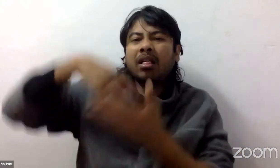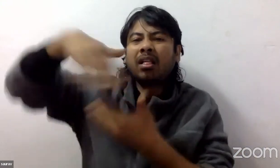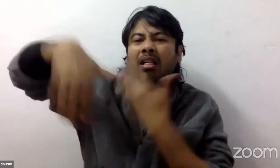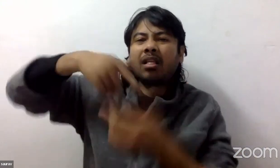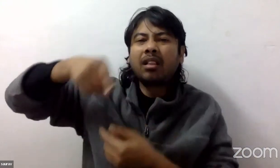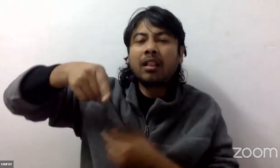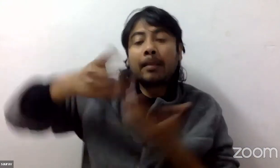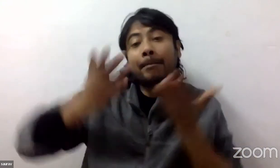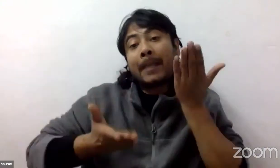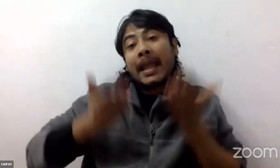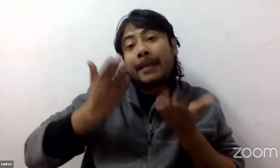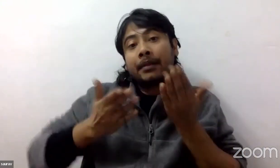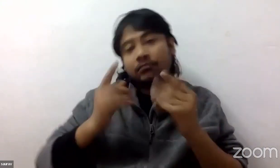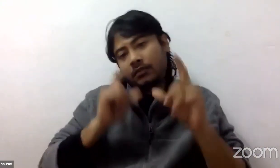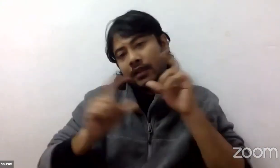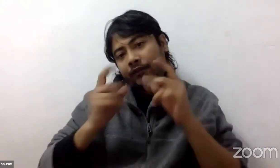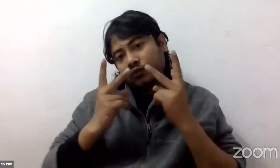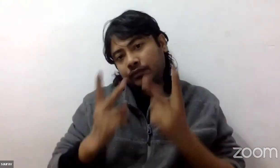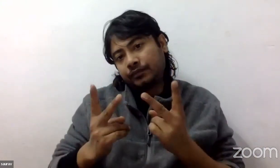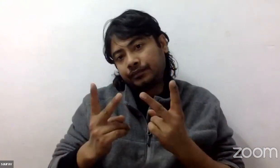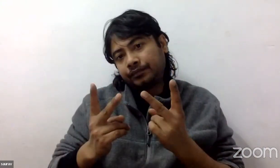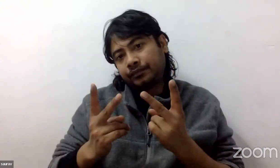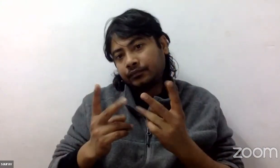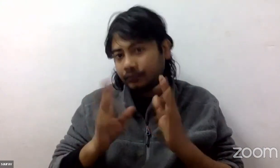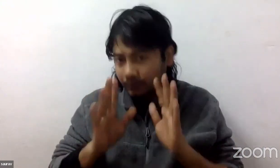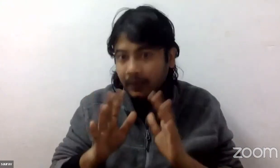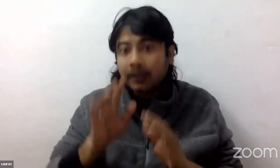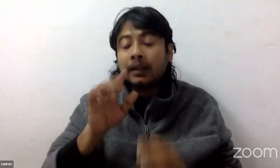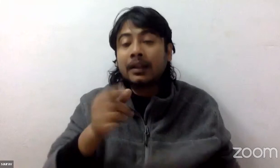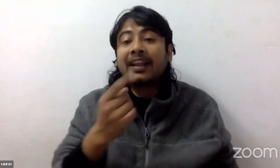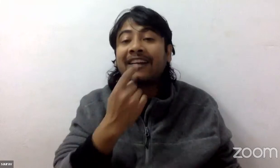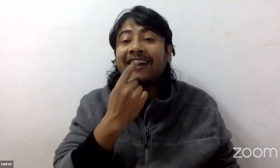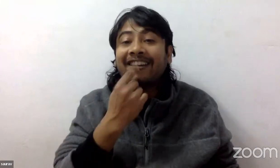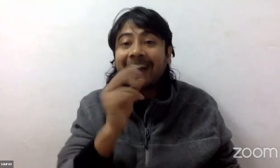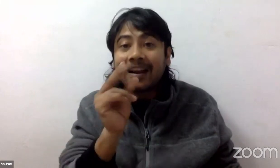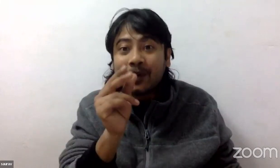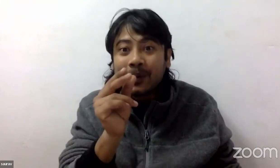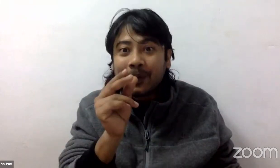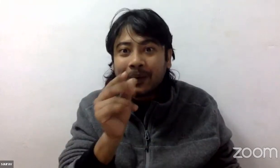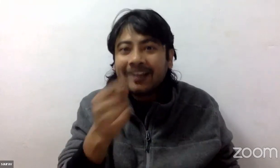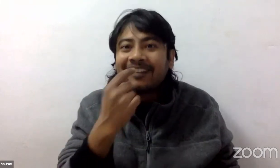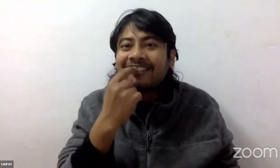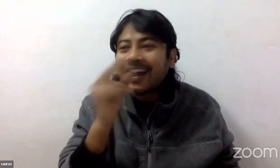We can have peanuts, sugar, jaggery we can have.